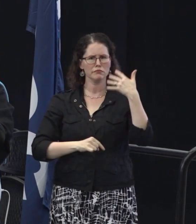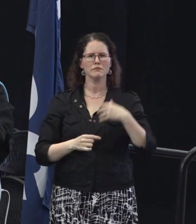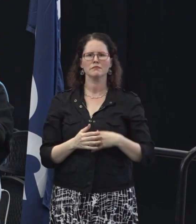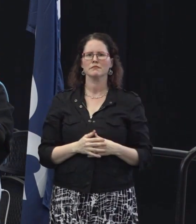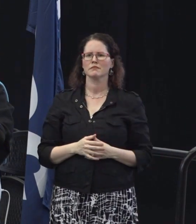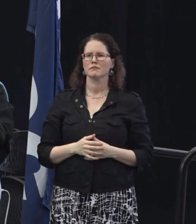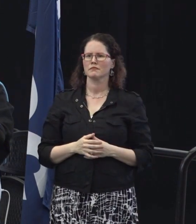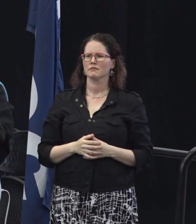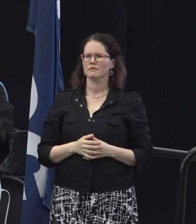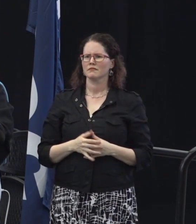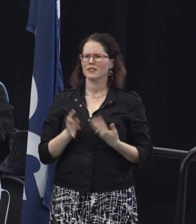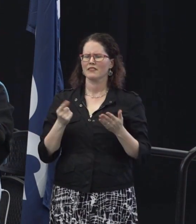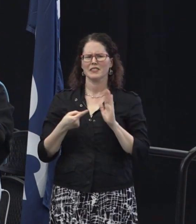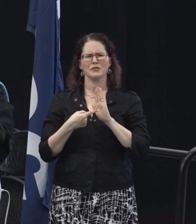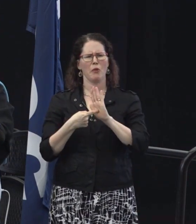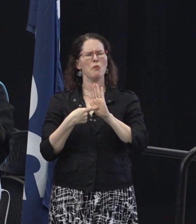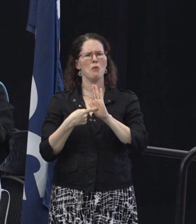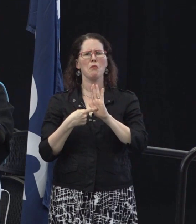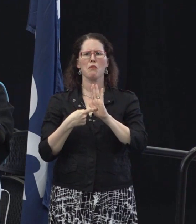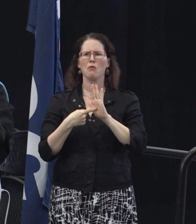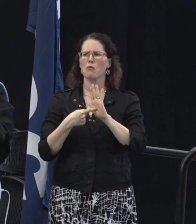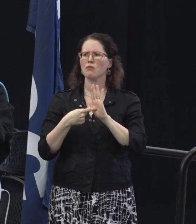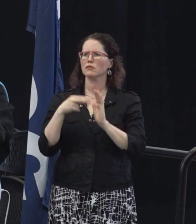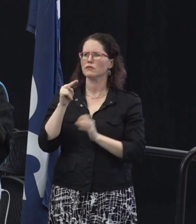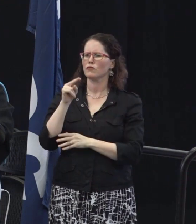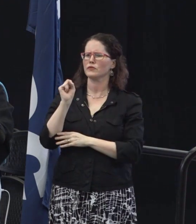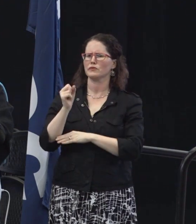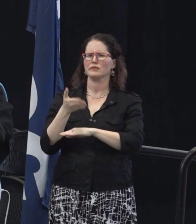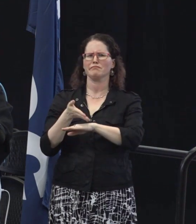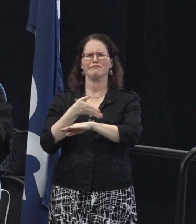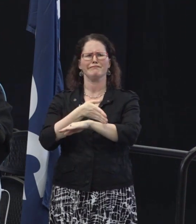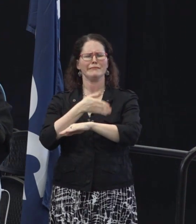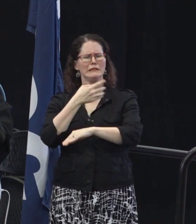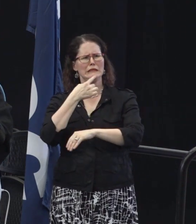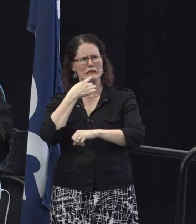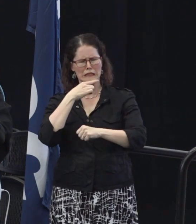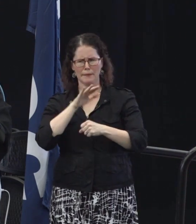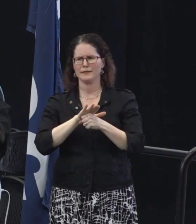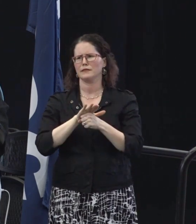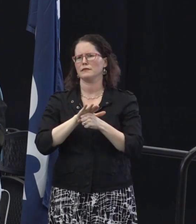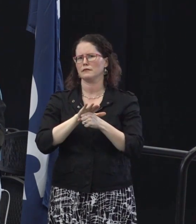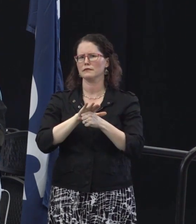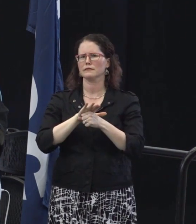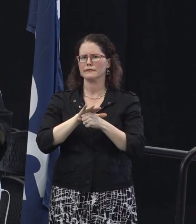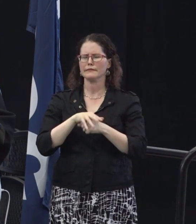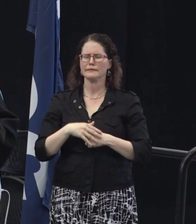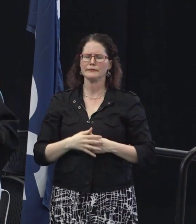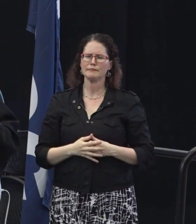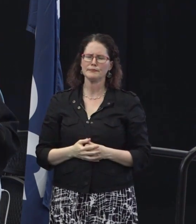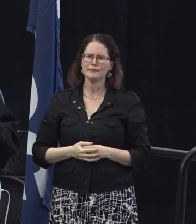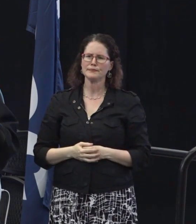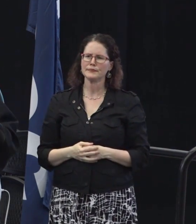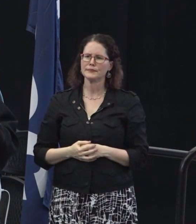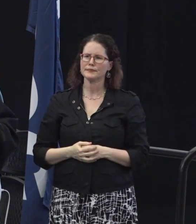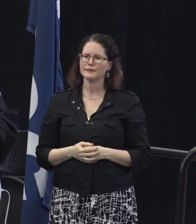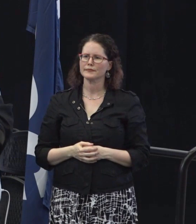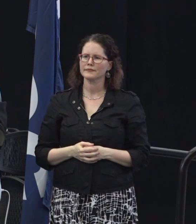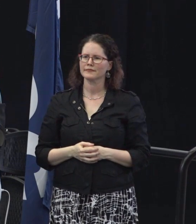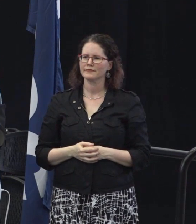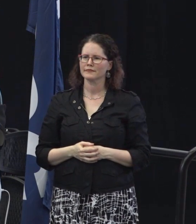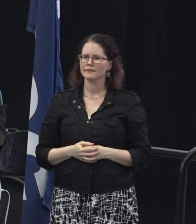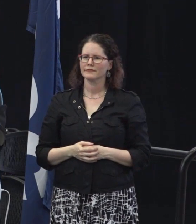an unstoppable dedication in her efforts to improve the lives of Nova Scotians.